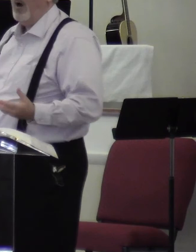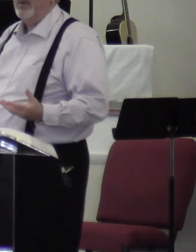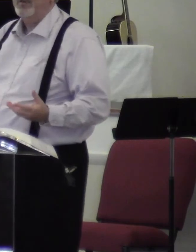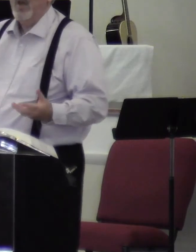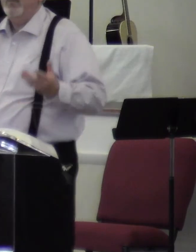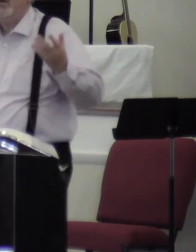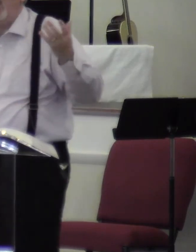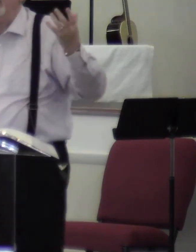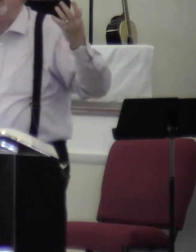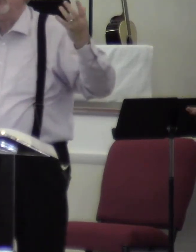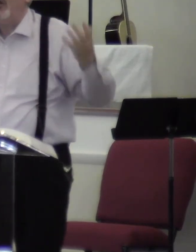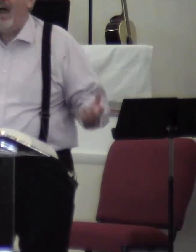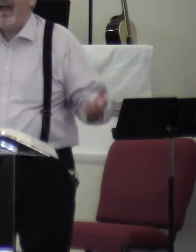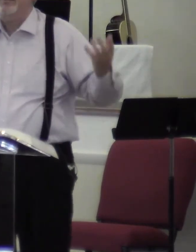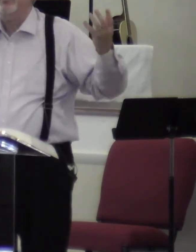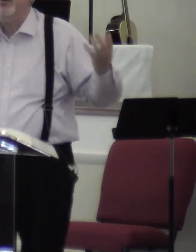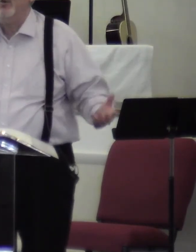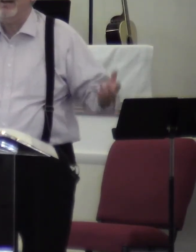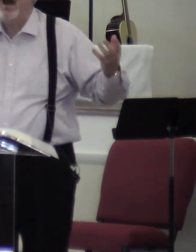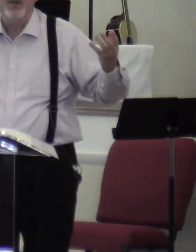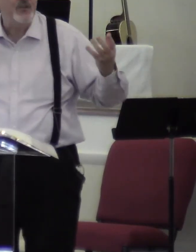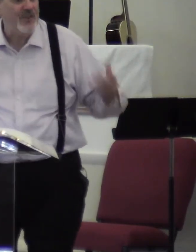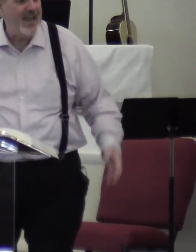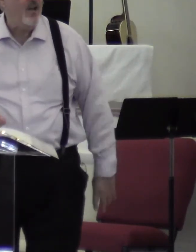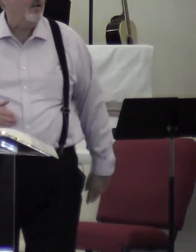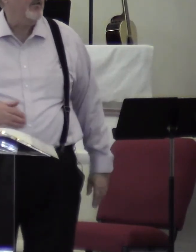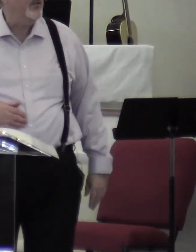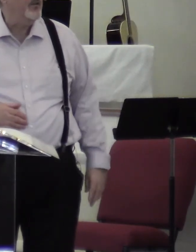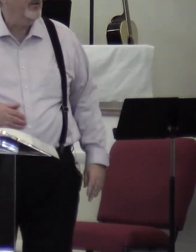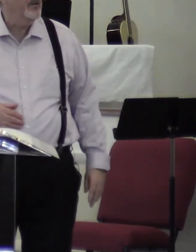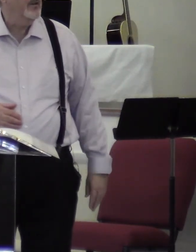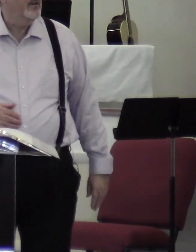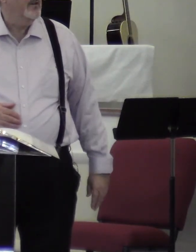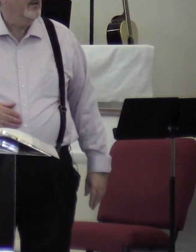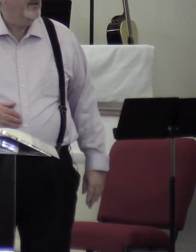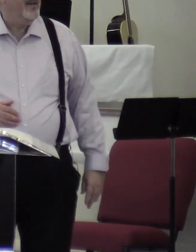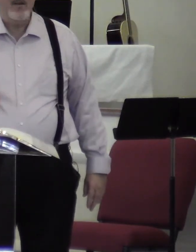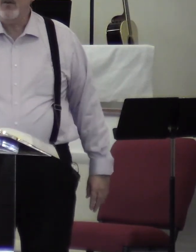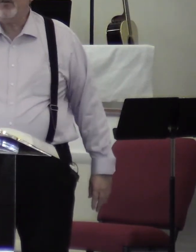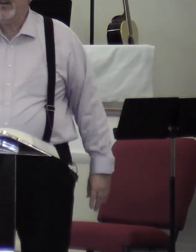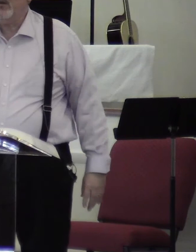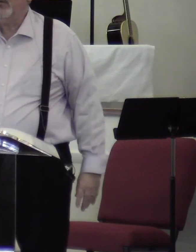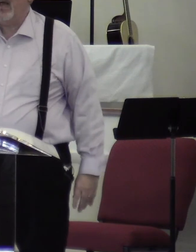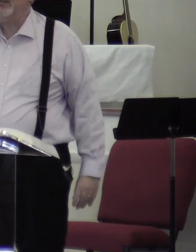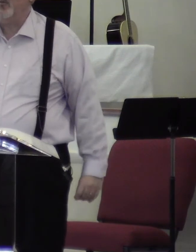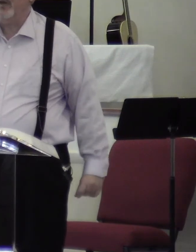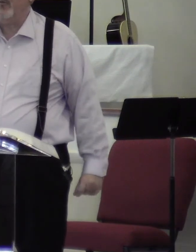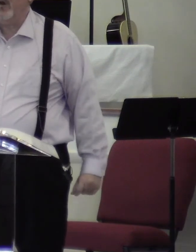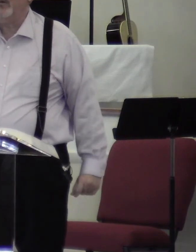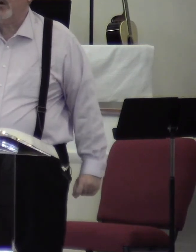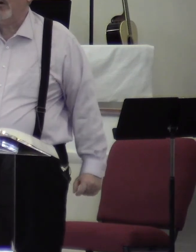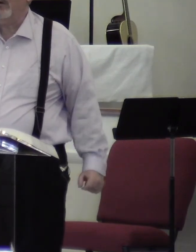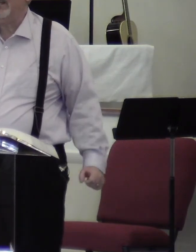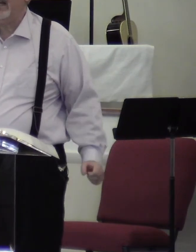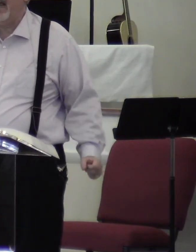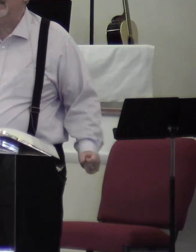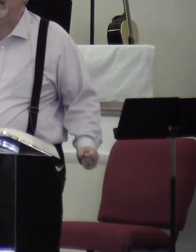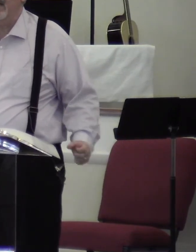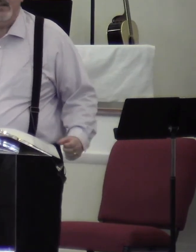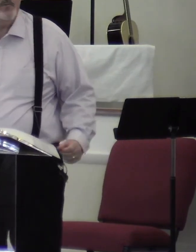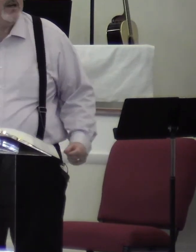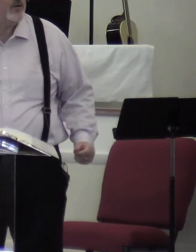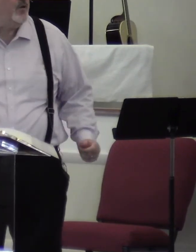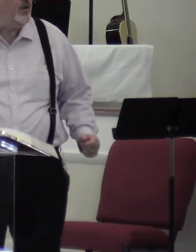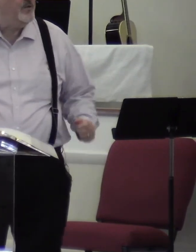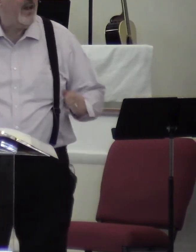to accomplish, because we're trying to do it ourselves. You ever seen those guys on pit road? The car runs out of gas